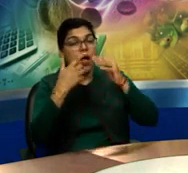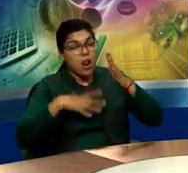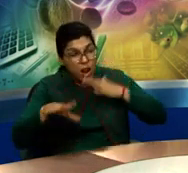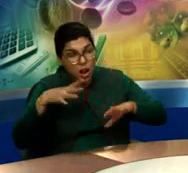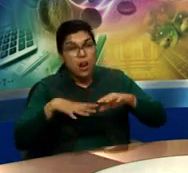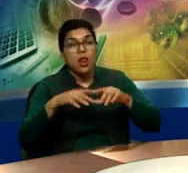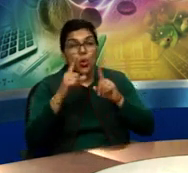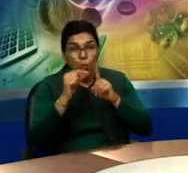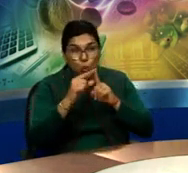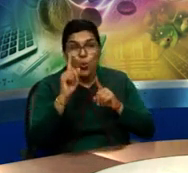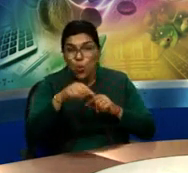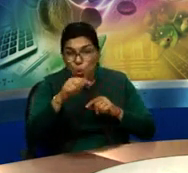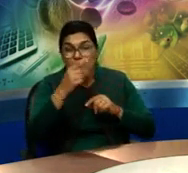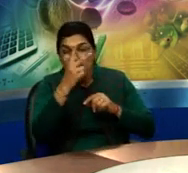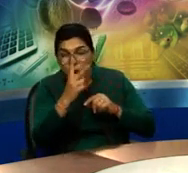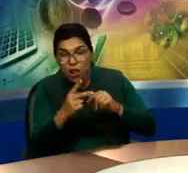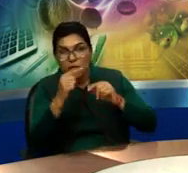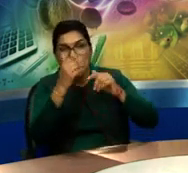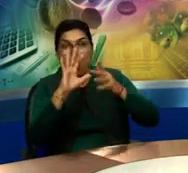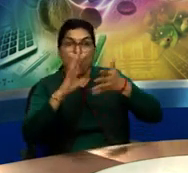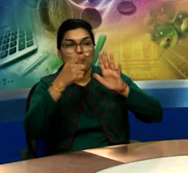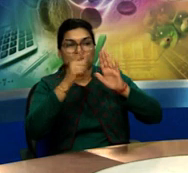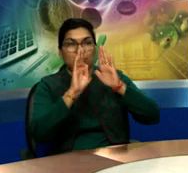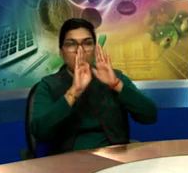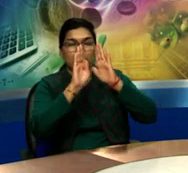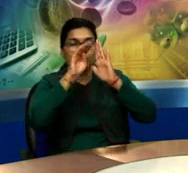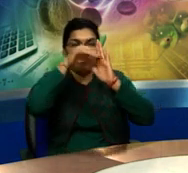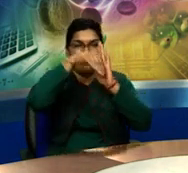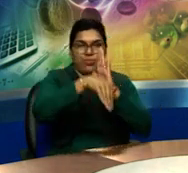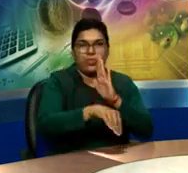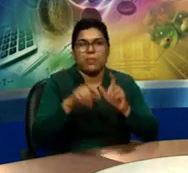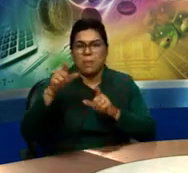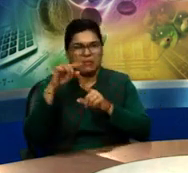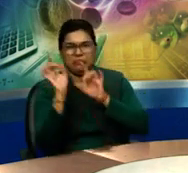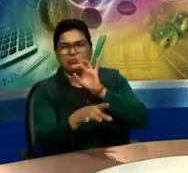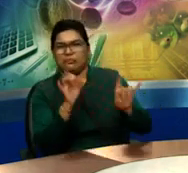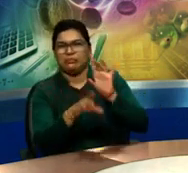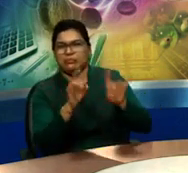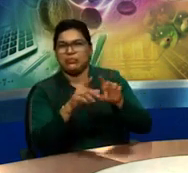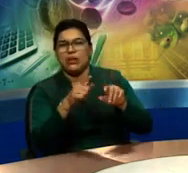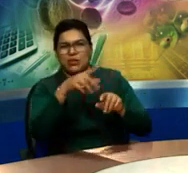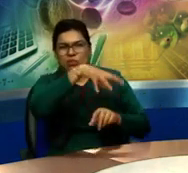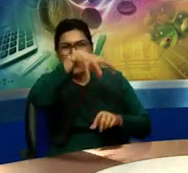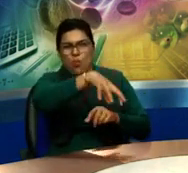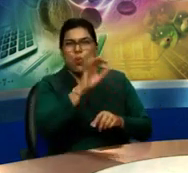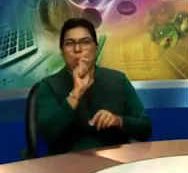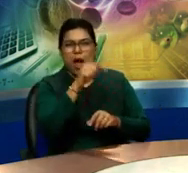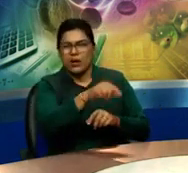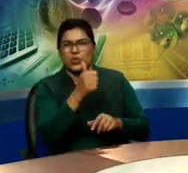who is latecomer. So this way it spoils the discipline of the workplace. And the fourth point